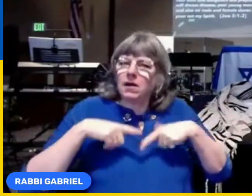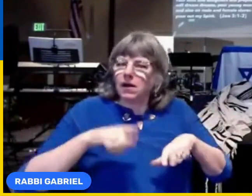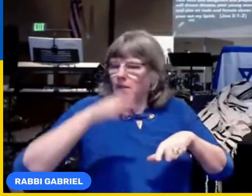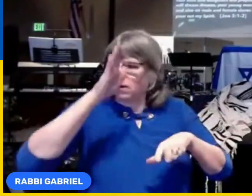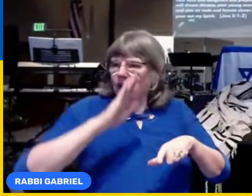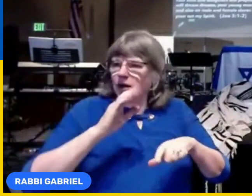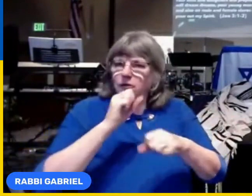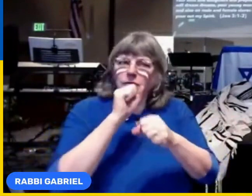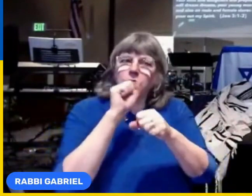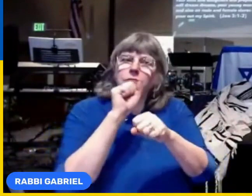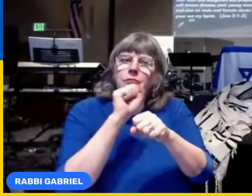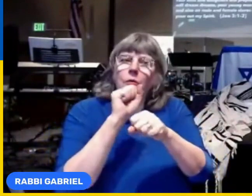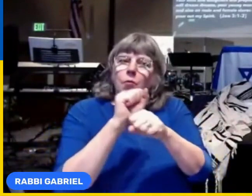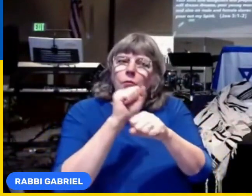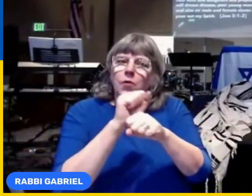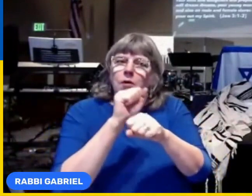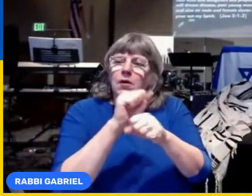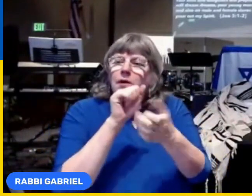into us.